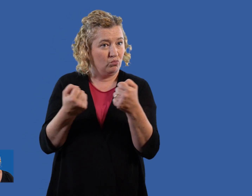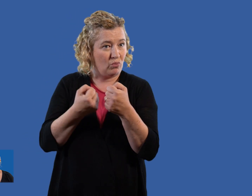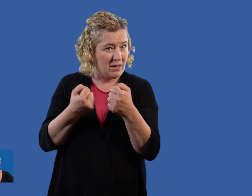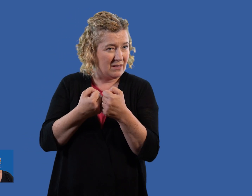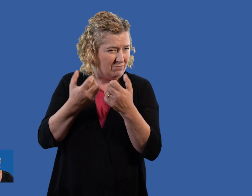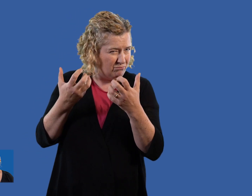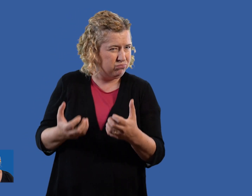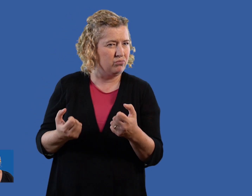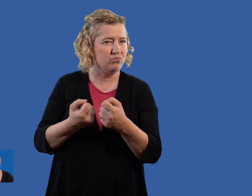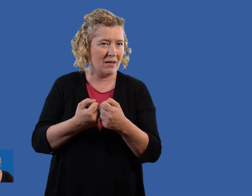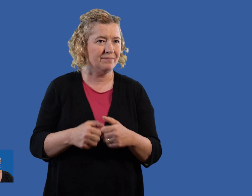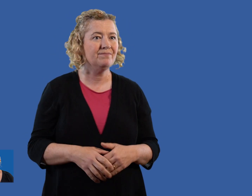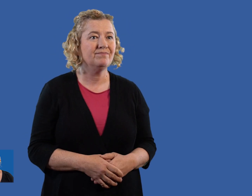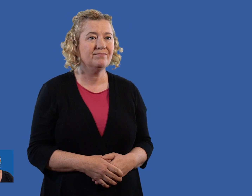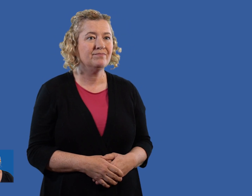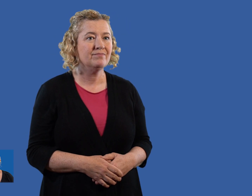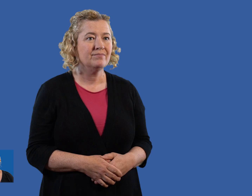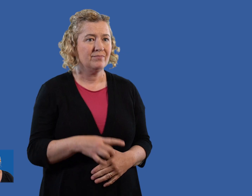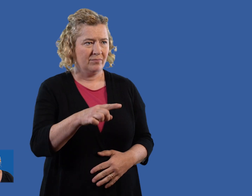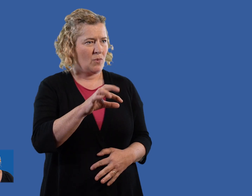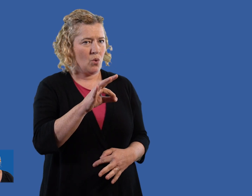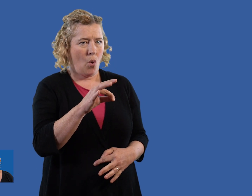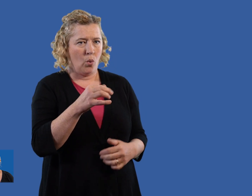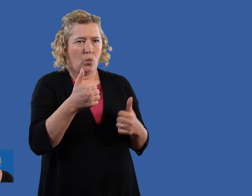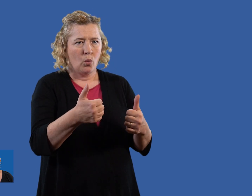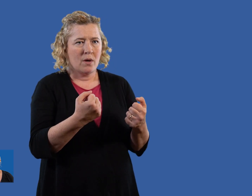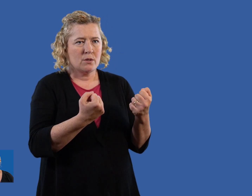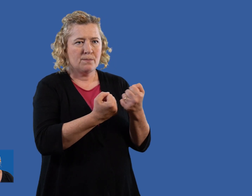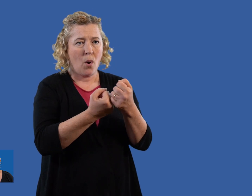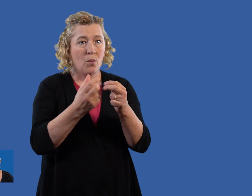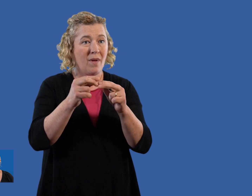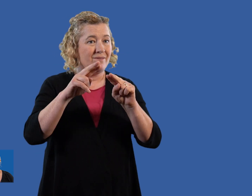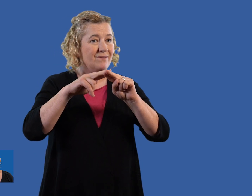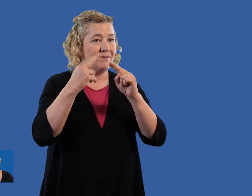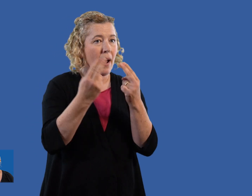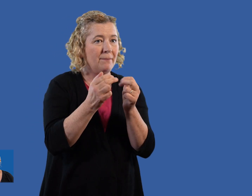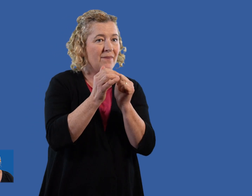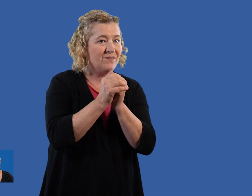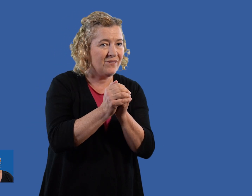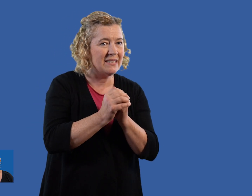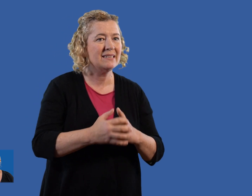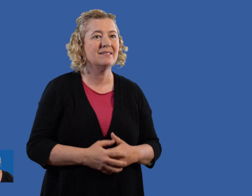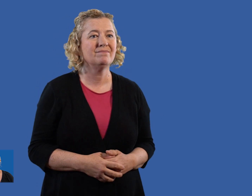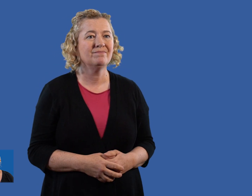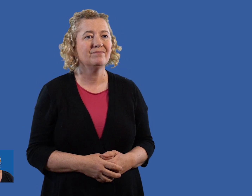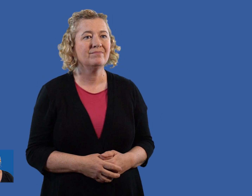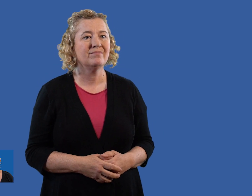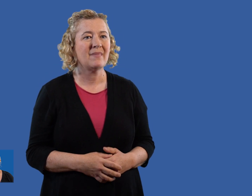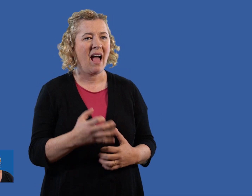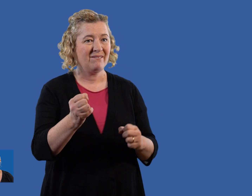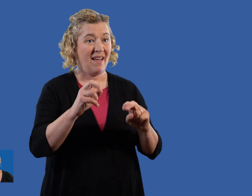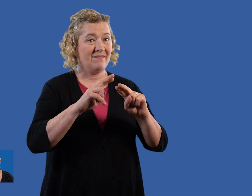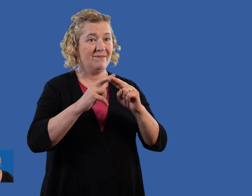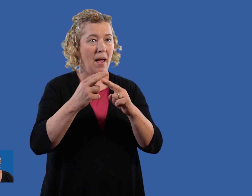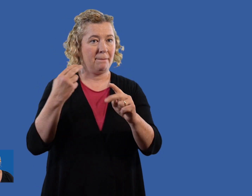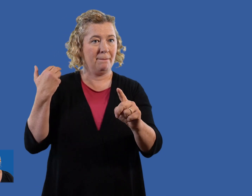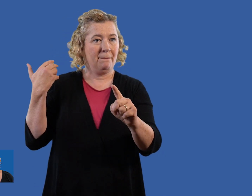drug use. Lacking a good support system of family and friends. And having blood relatives with mental